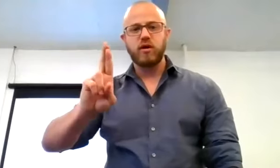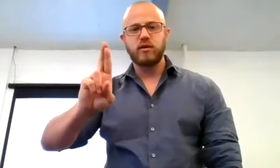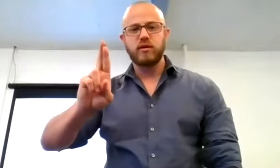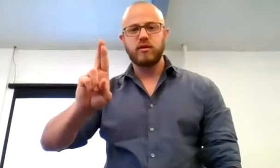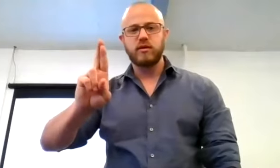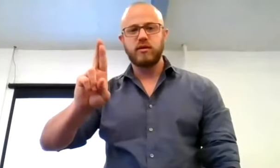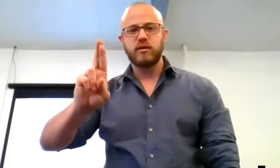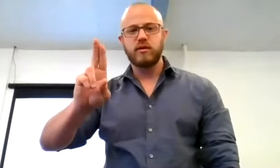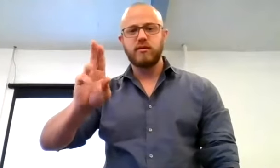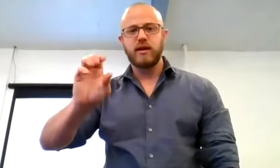R,